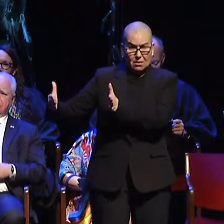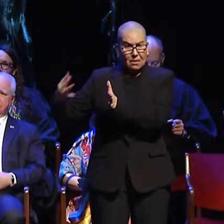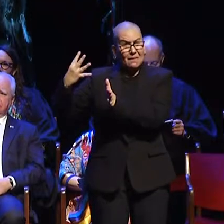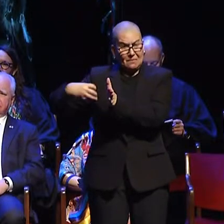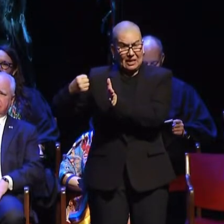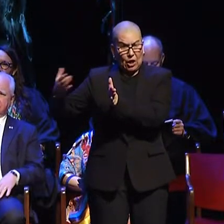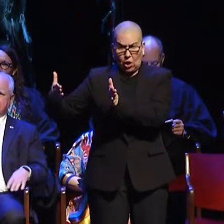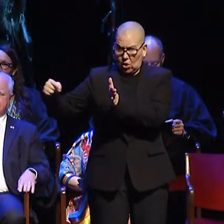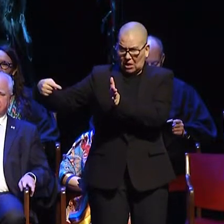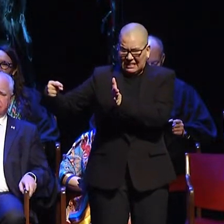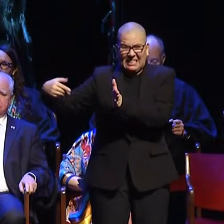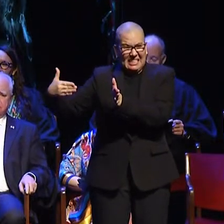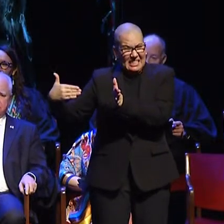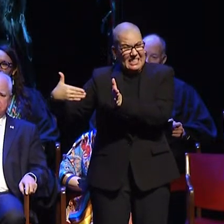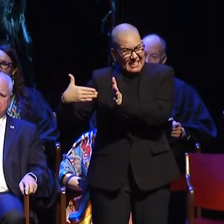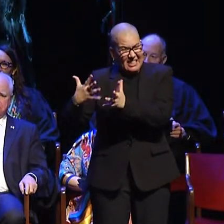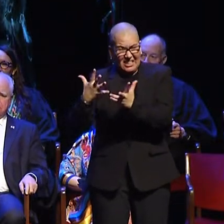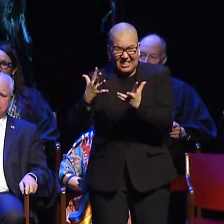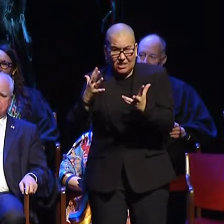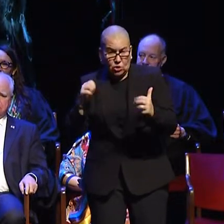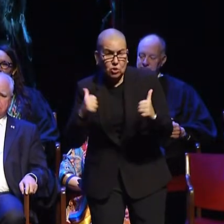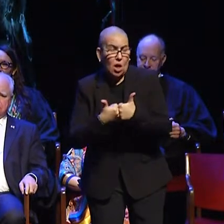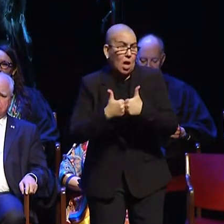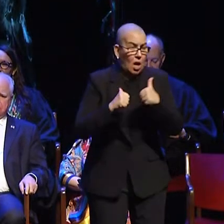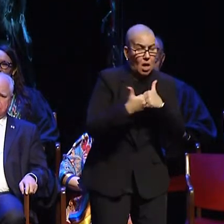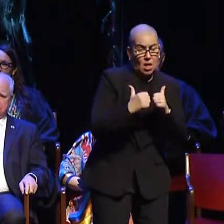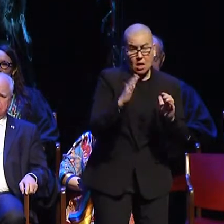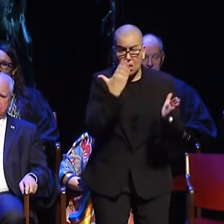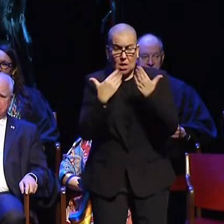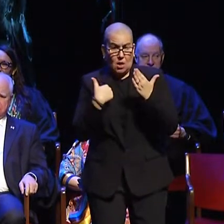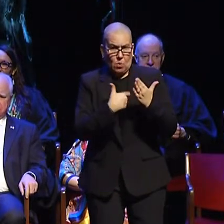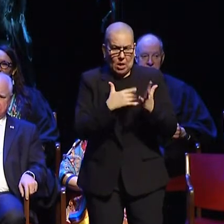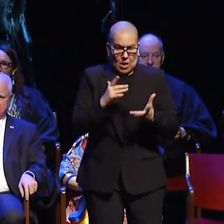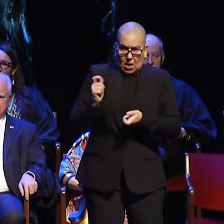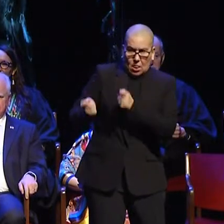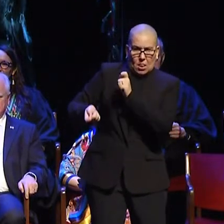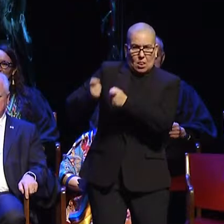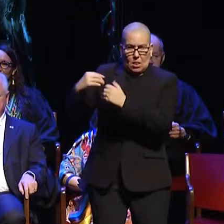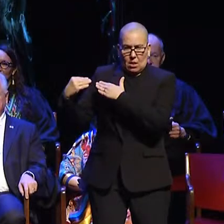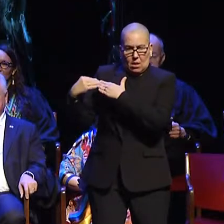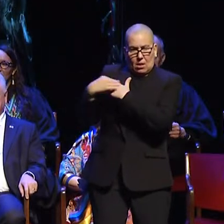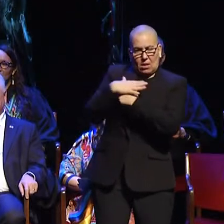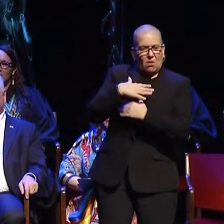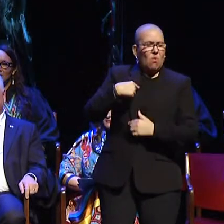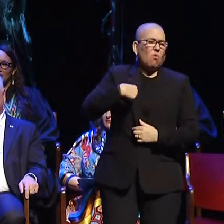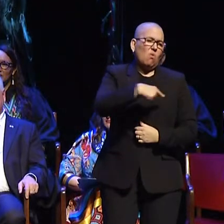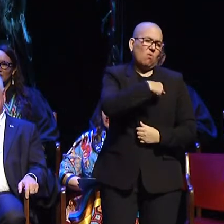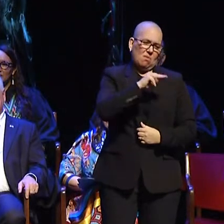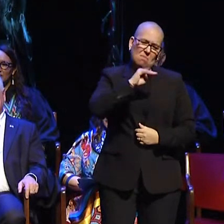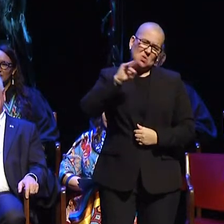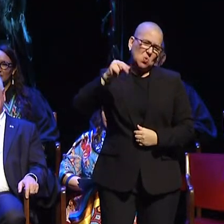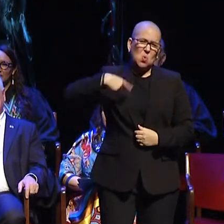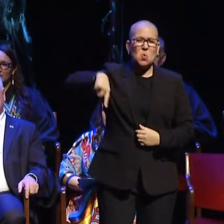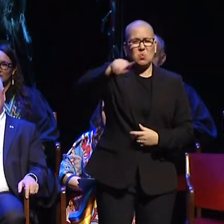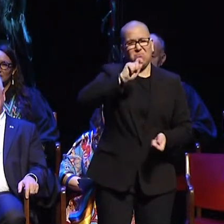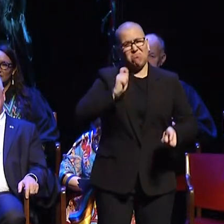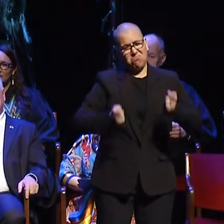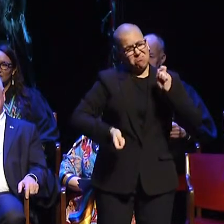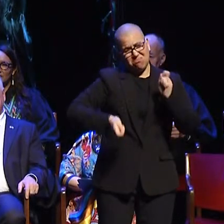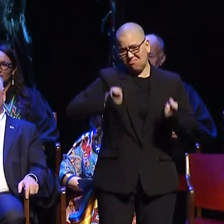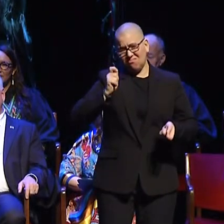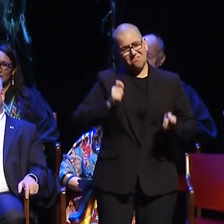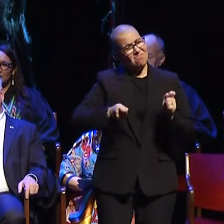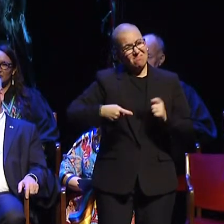ways changed us. The same can be said of all Minnesotans. Just think of what we've all been through together these